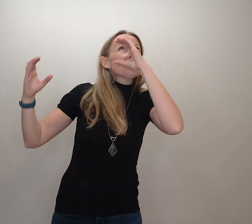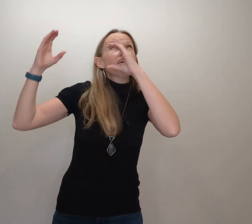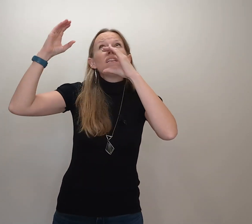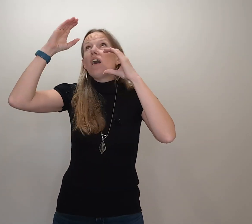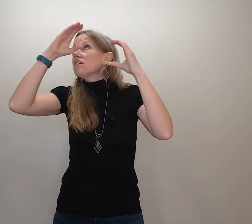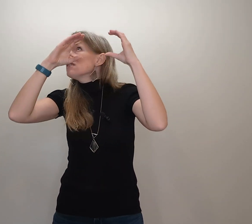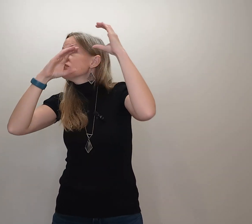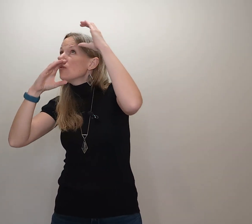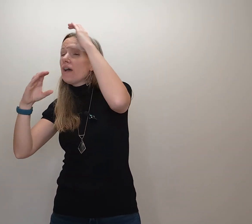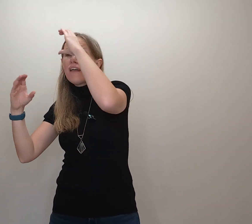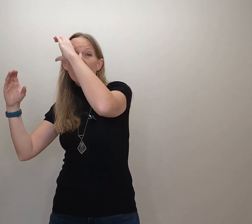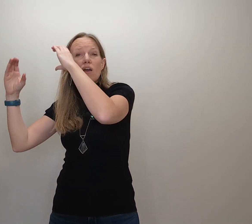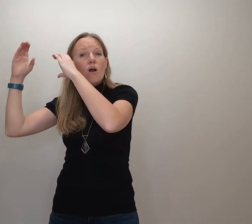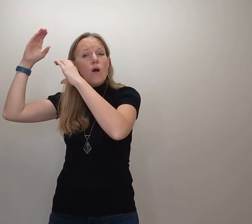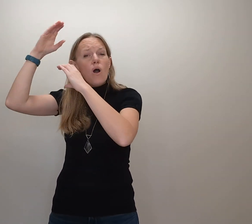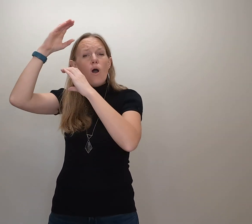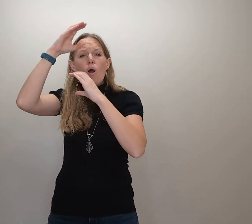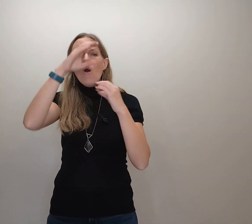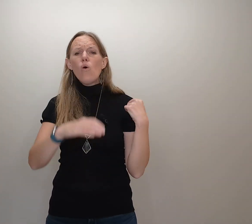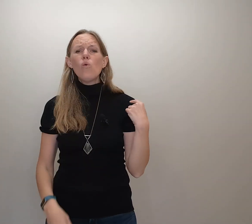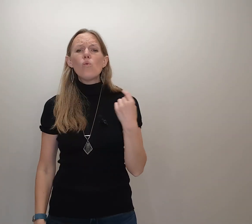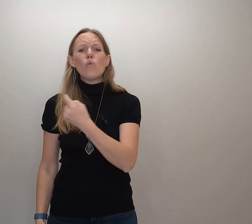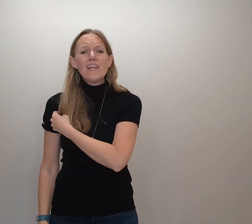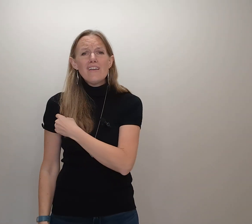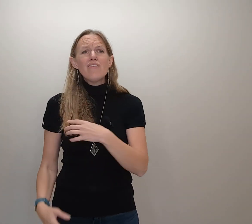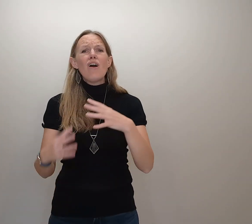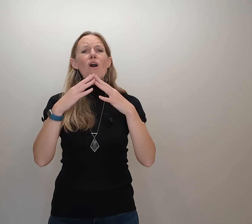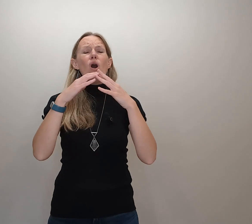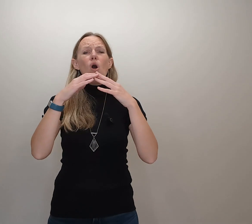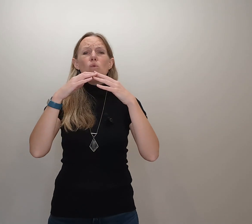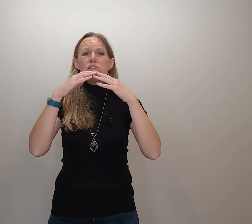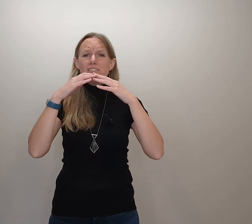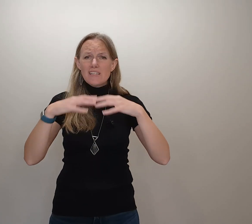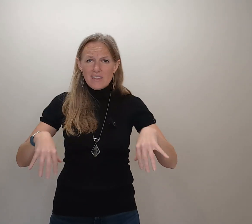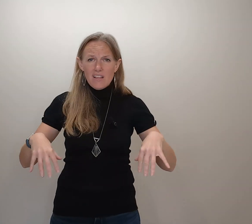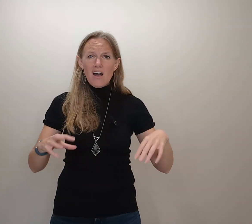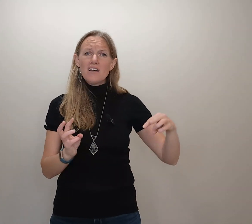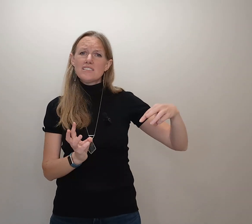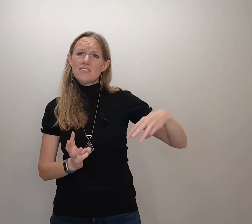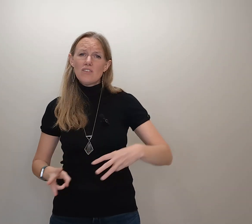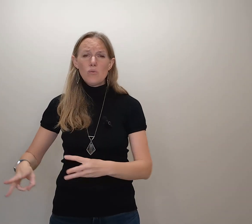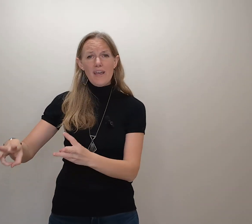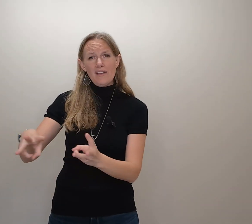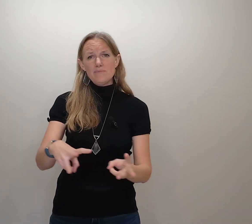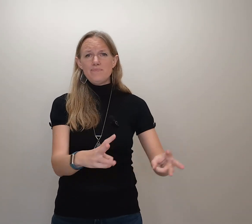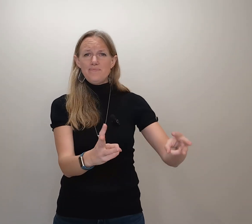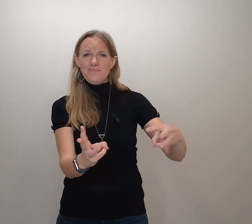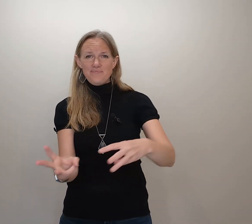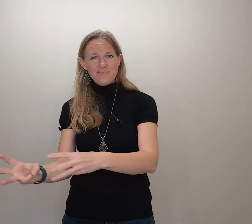hopelessly lost the way. Oh, we've hopelessly lost the way.